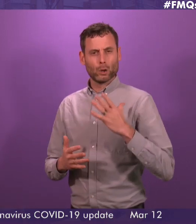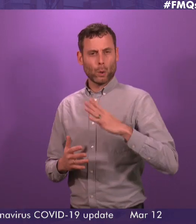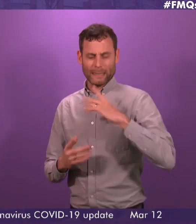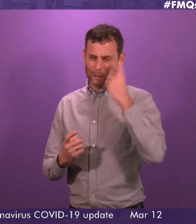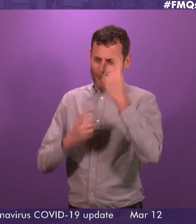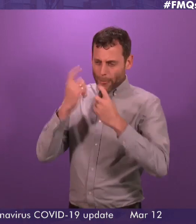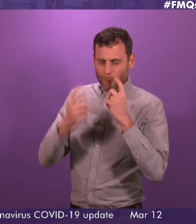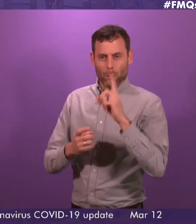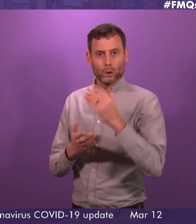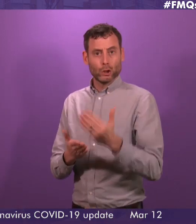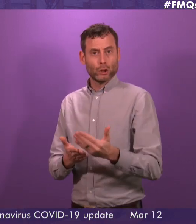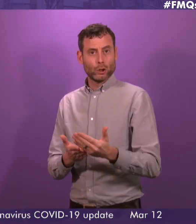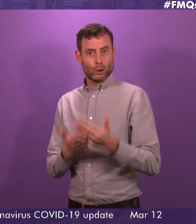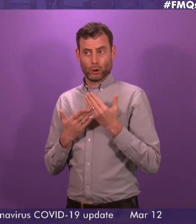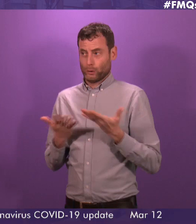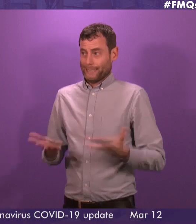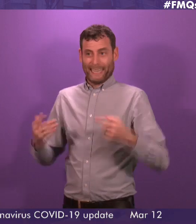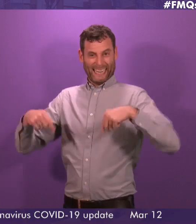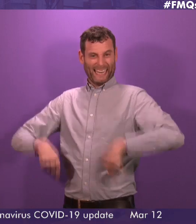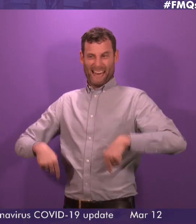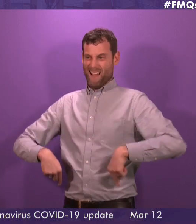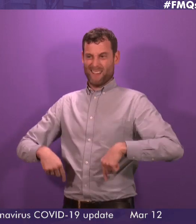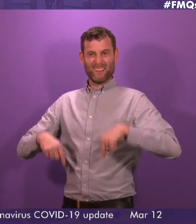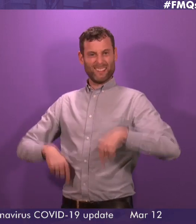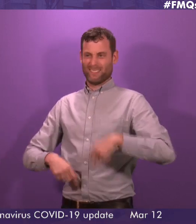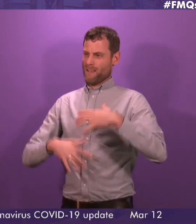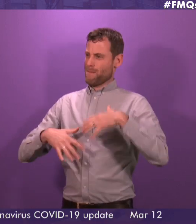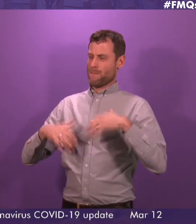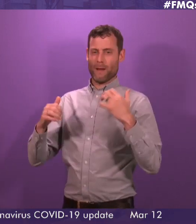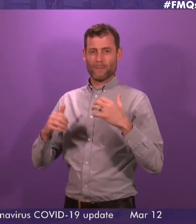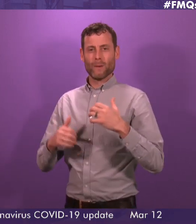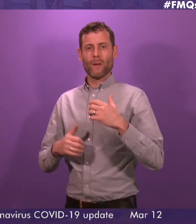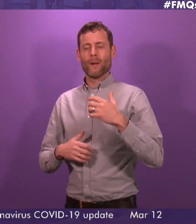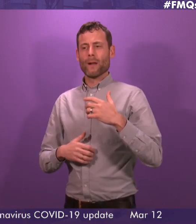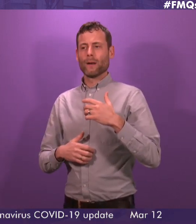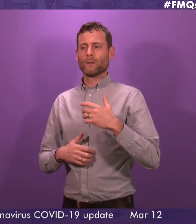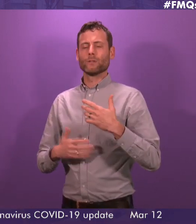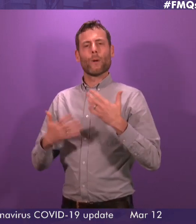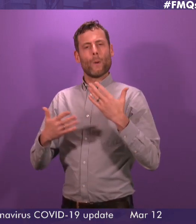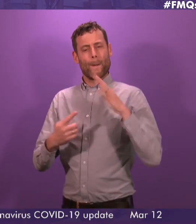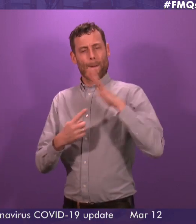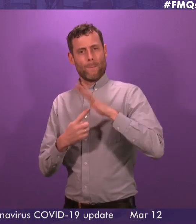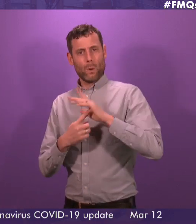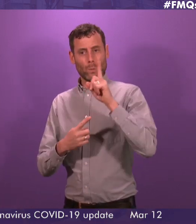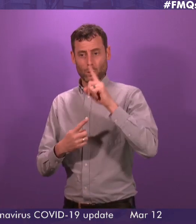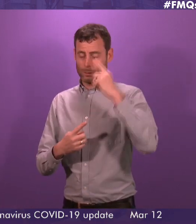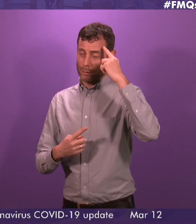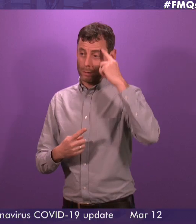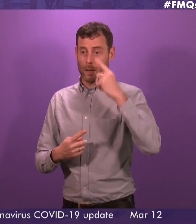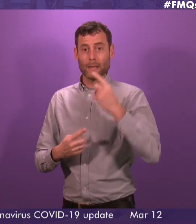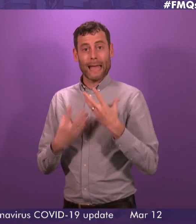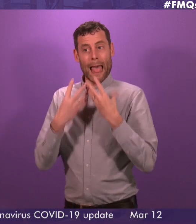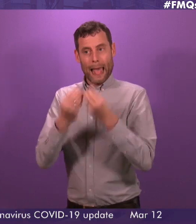Scottish Government appreciates that it needs to do everything it can to help support low-income households through this crisis. Will the